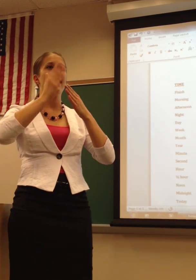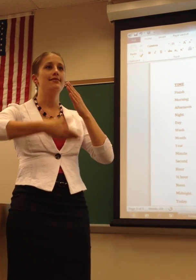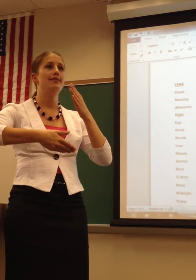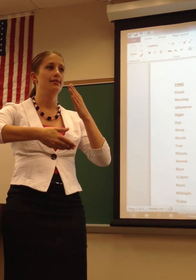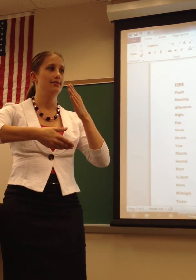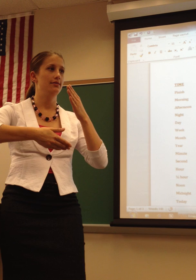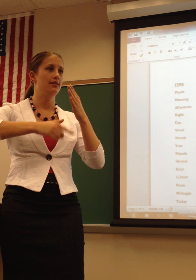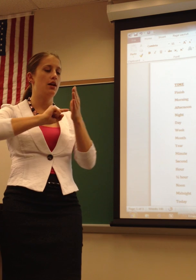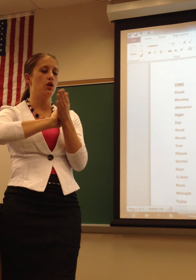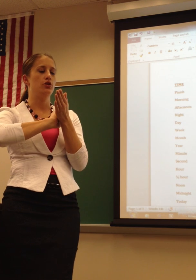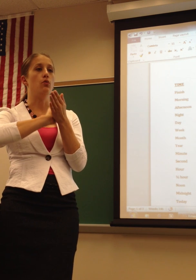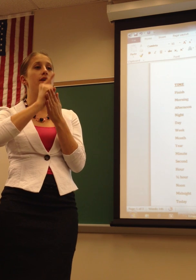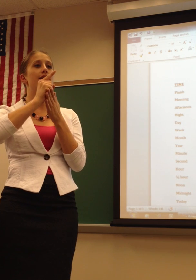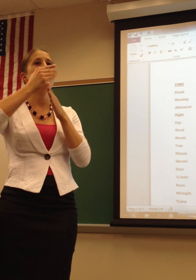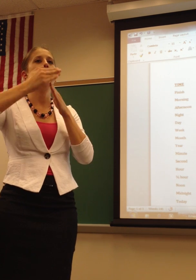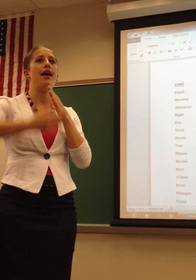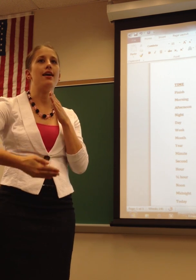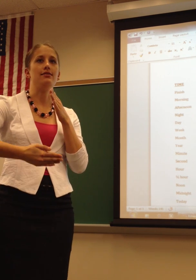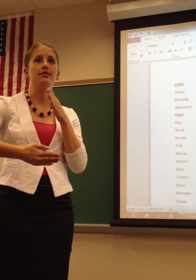End. So week end.